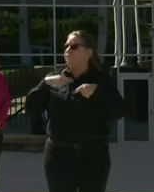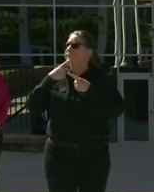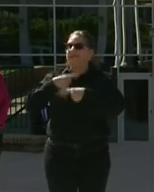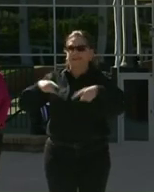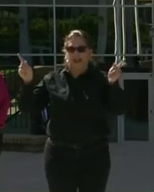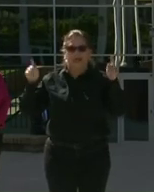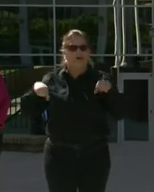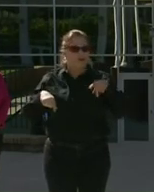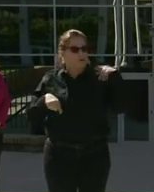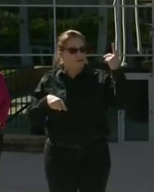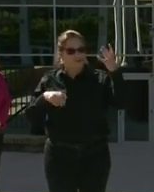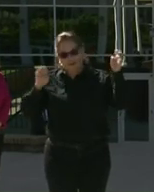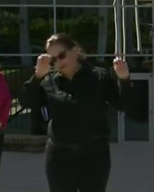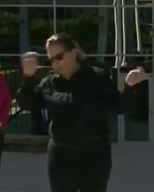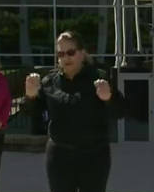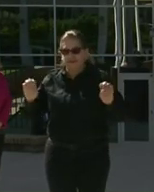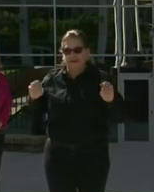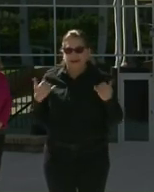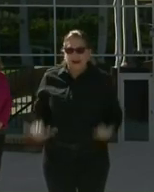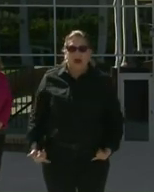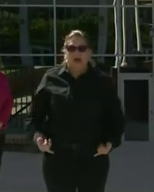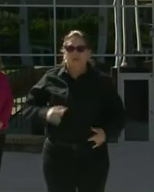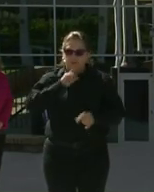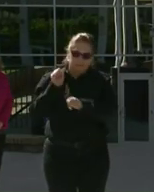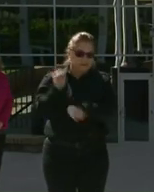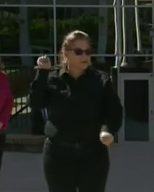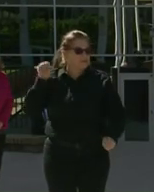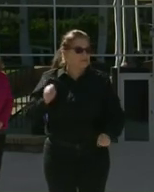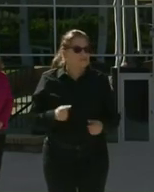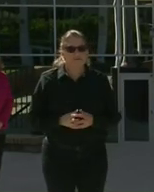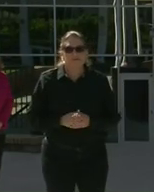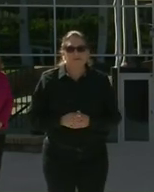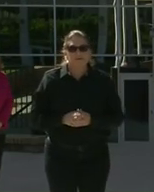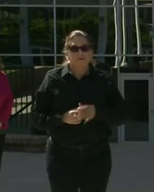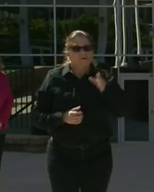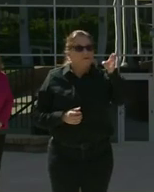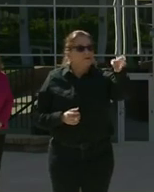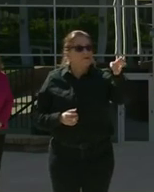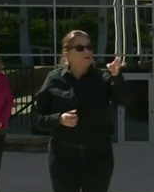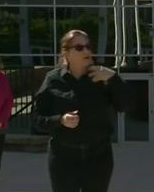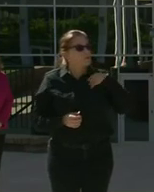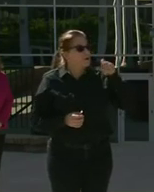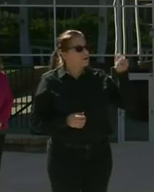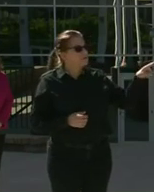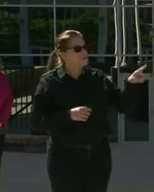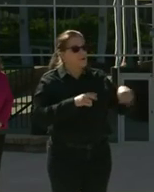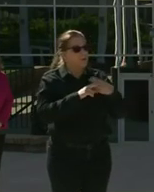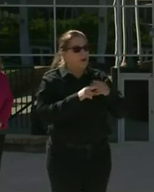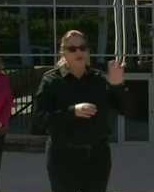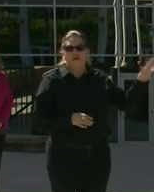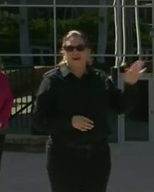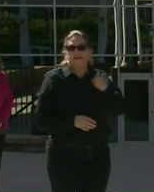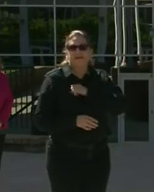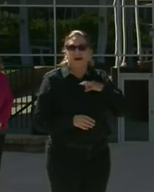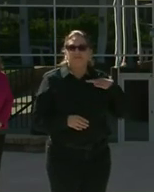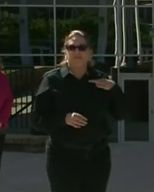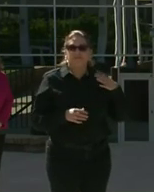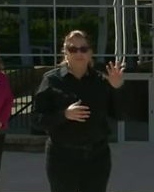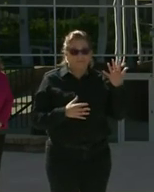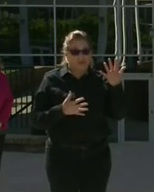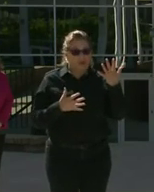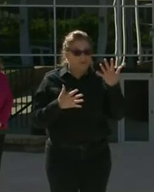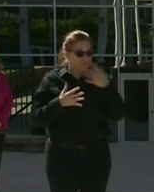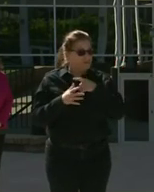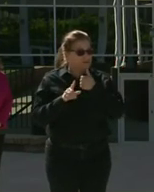Yes. Just kind of curious about the 5 members quarantined. When are they going to quarantine? Do they include any department heads,